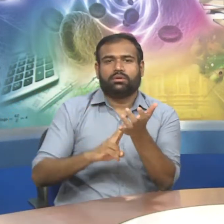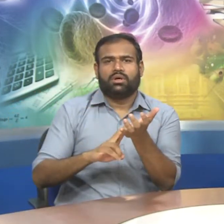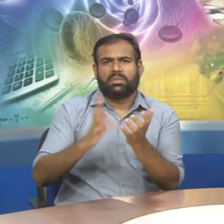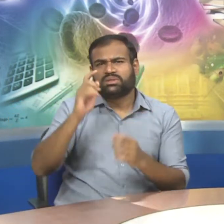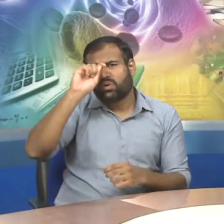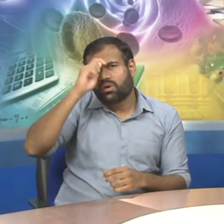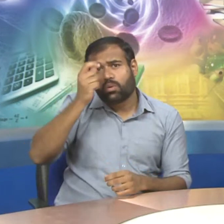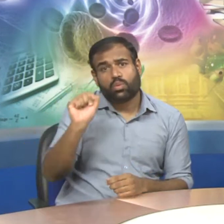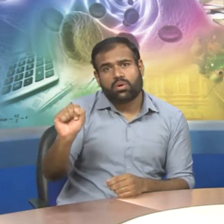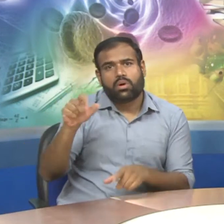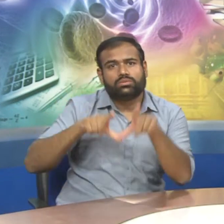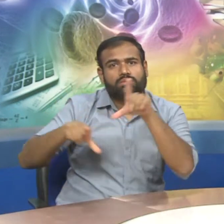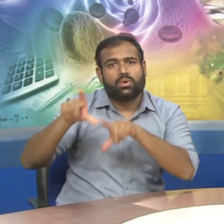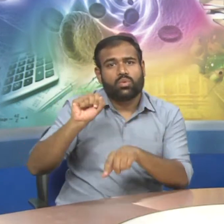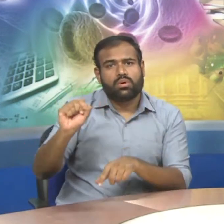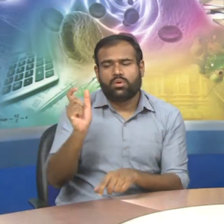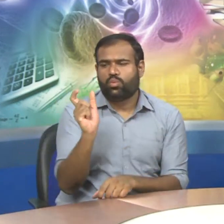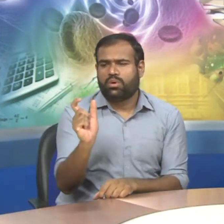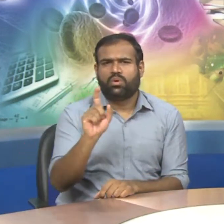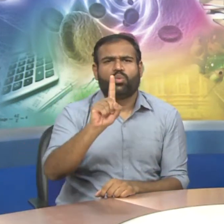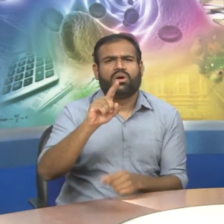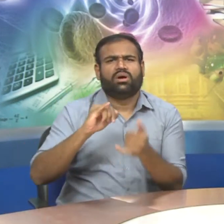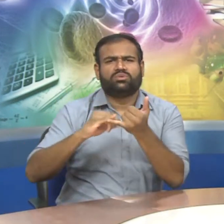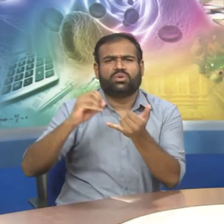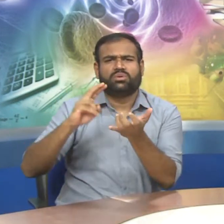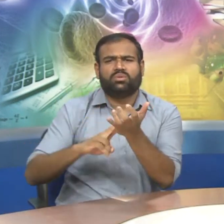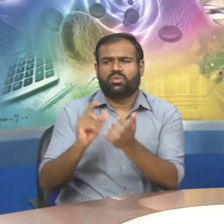together makes one sign, that means son.